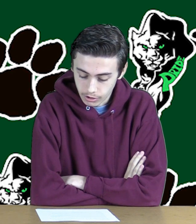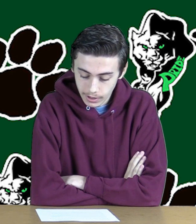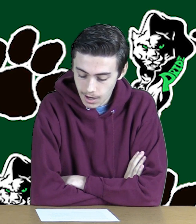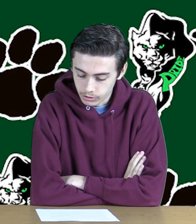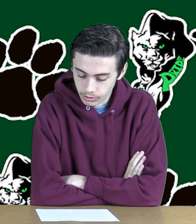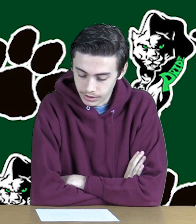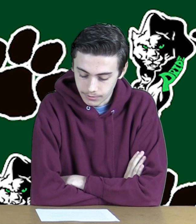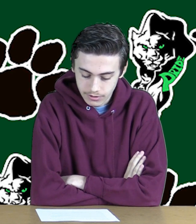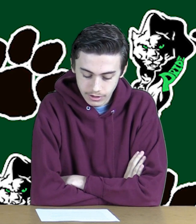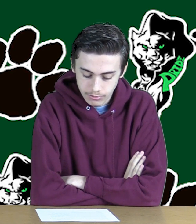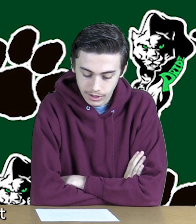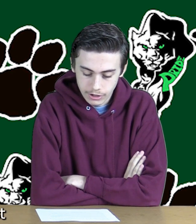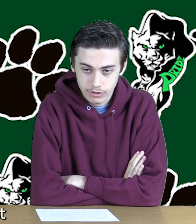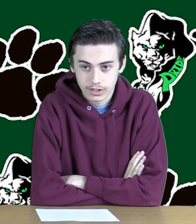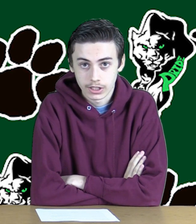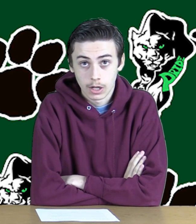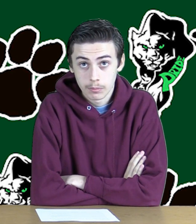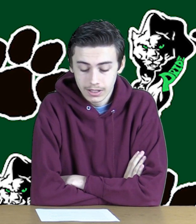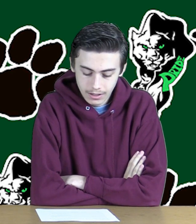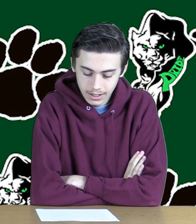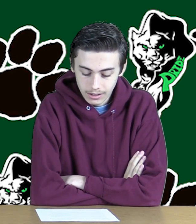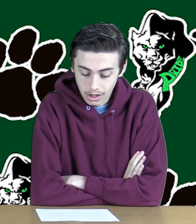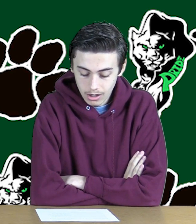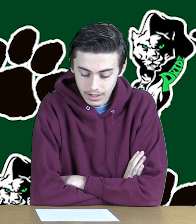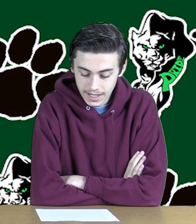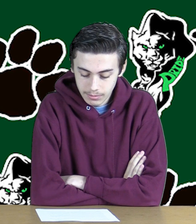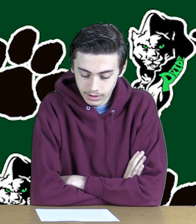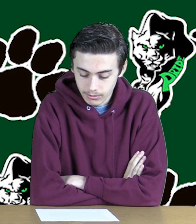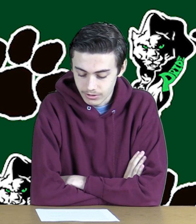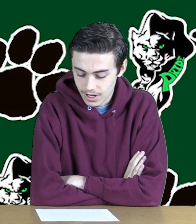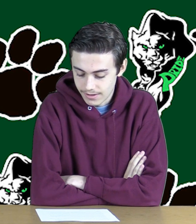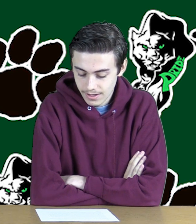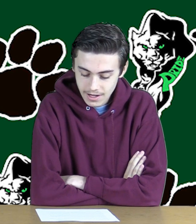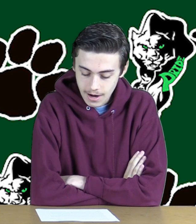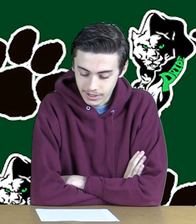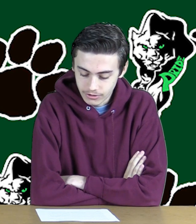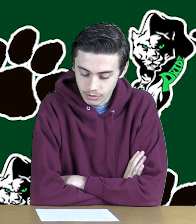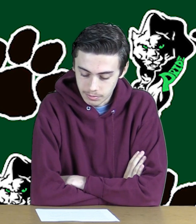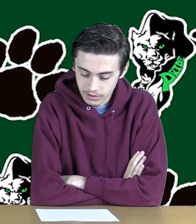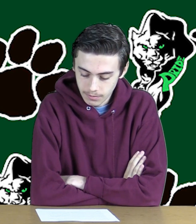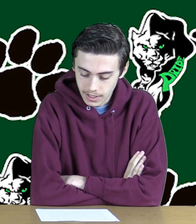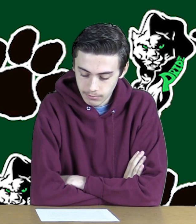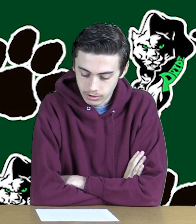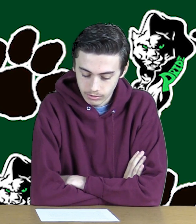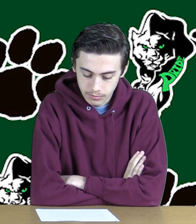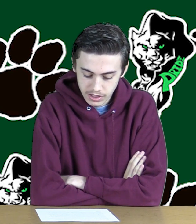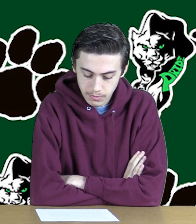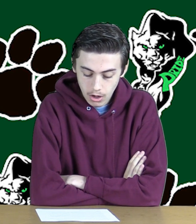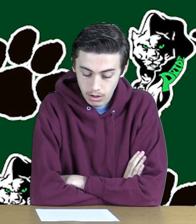great opportunity for seniors with an interest in government, law, and political science. Applications should be picked up and returned to Ms. Mahar